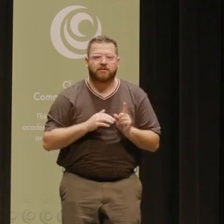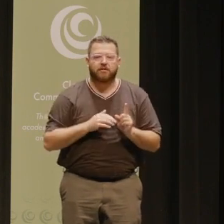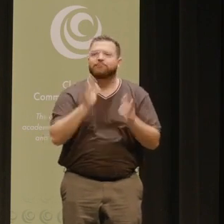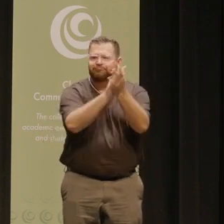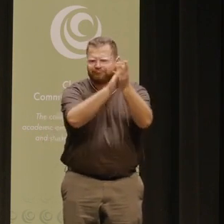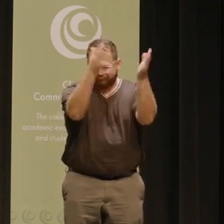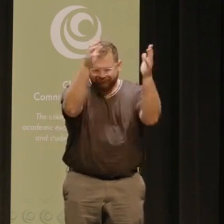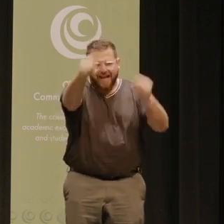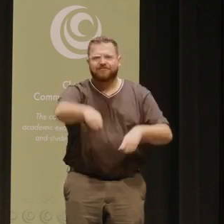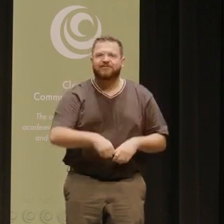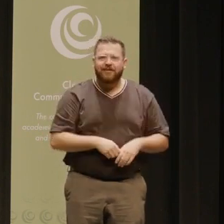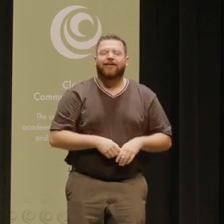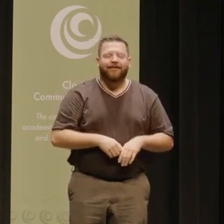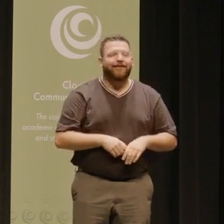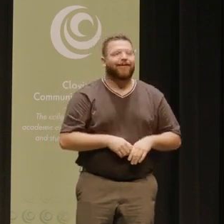that.